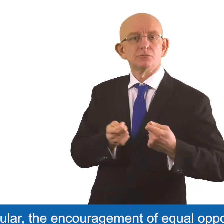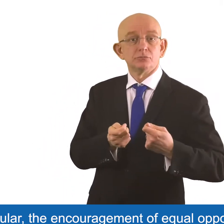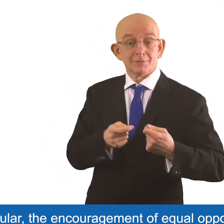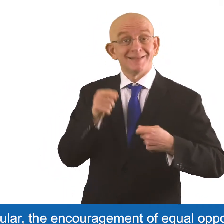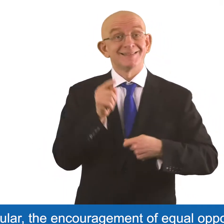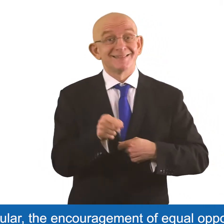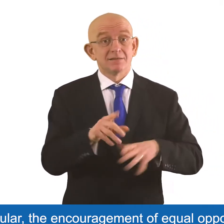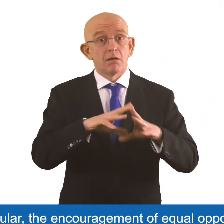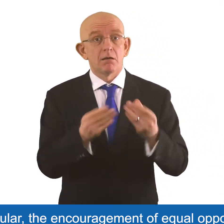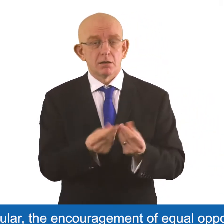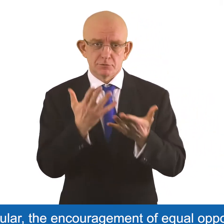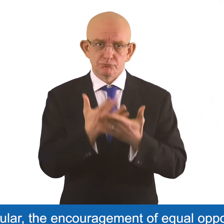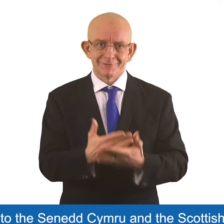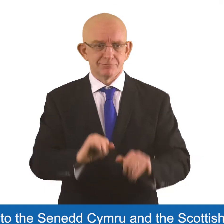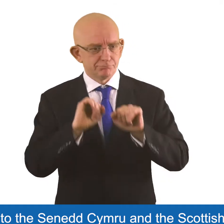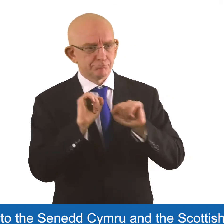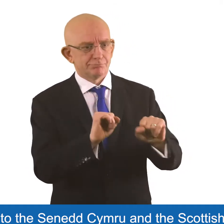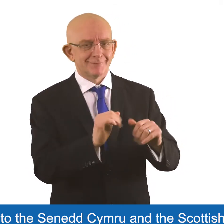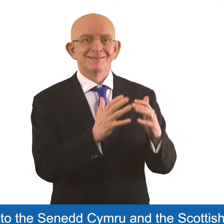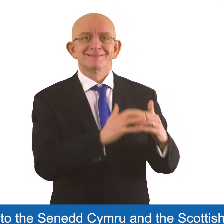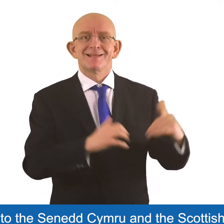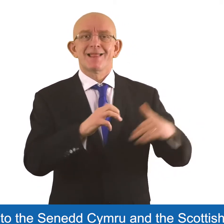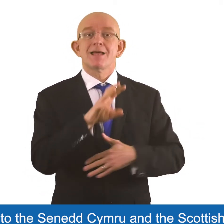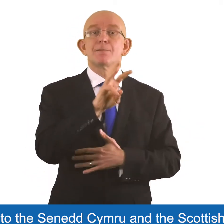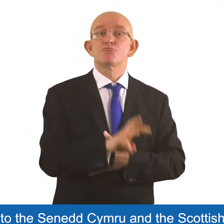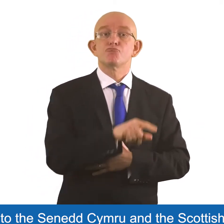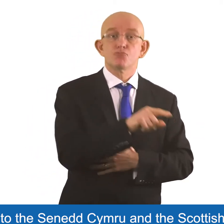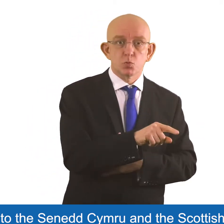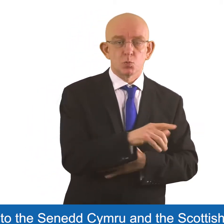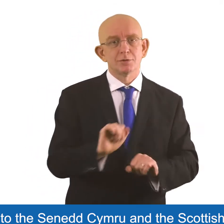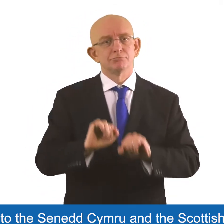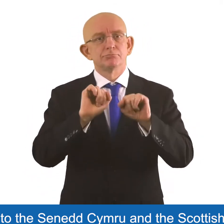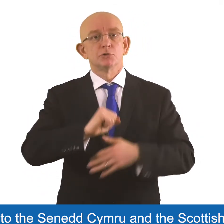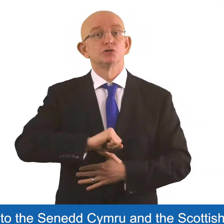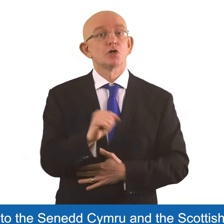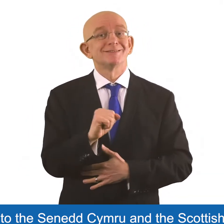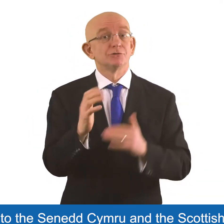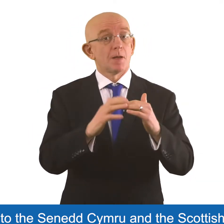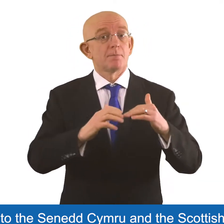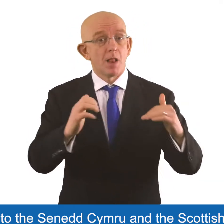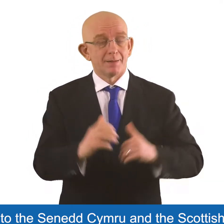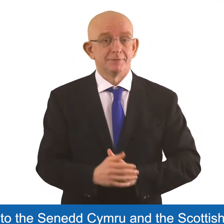brackets, is devolved to the Senate Cymru and the Scottish